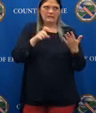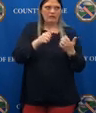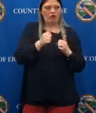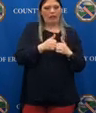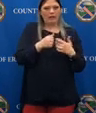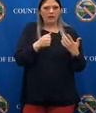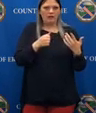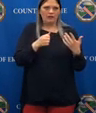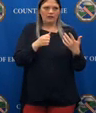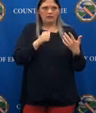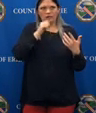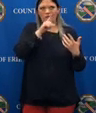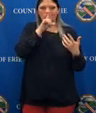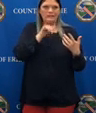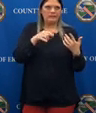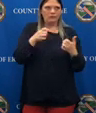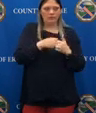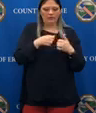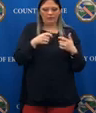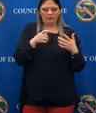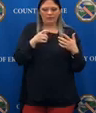these